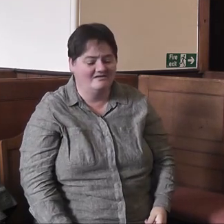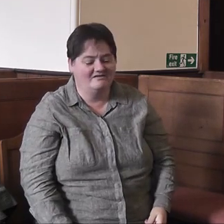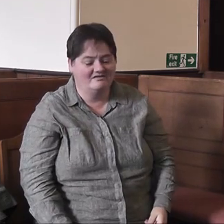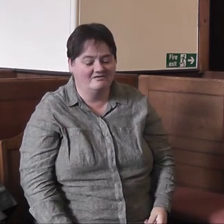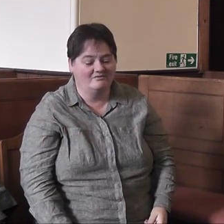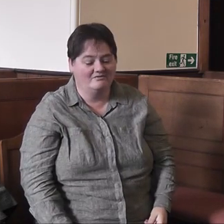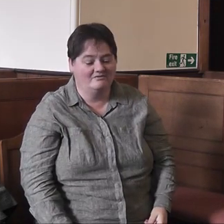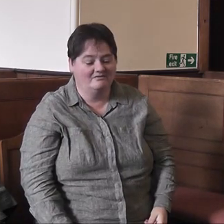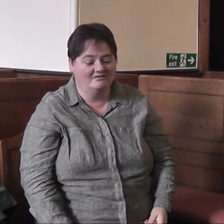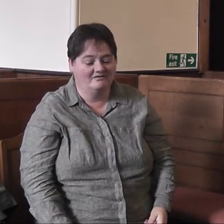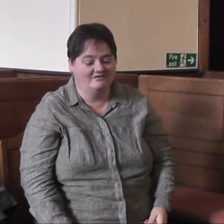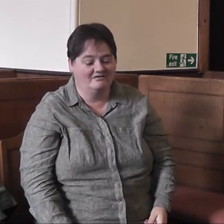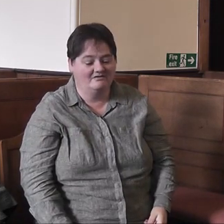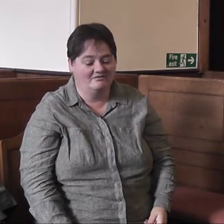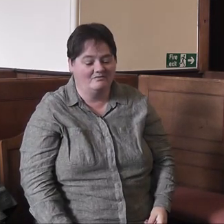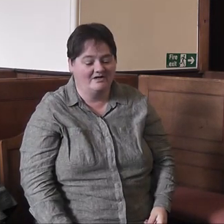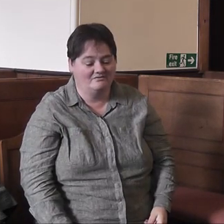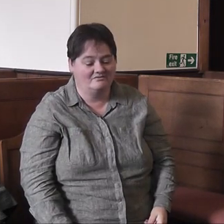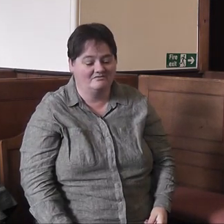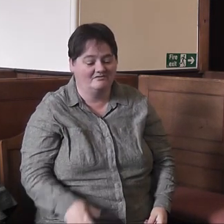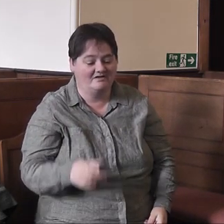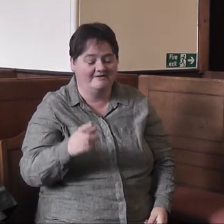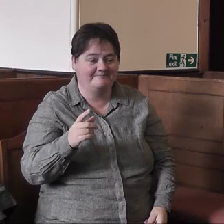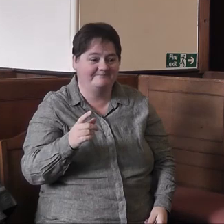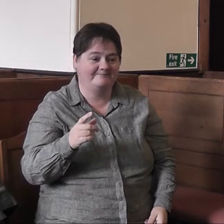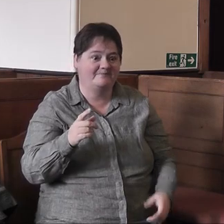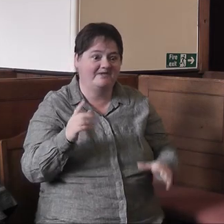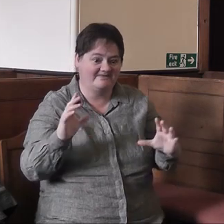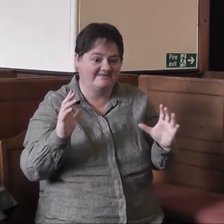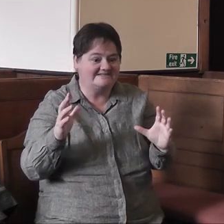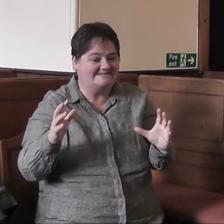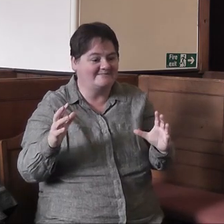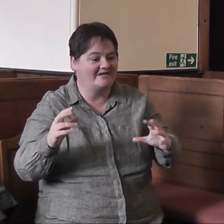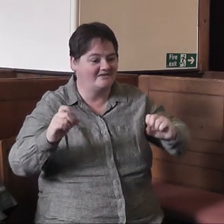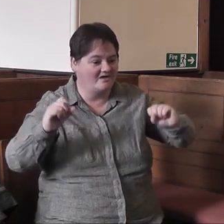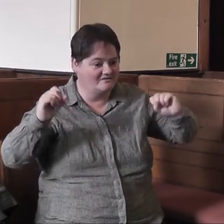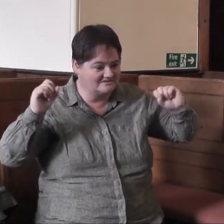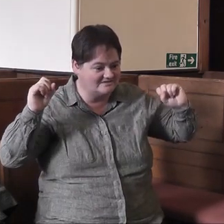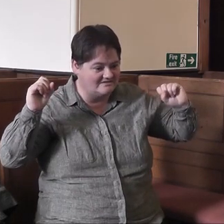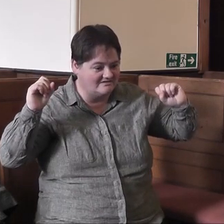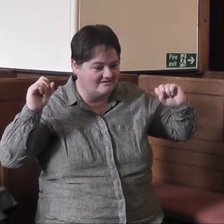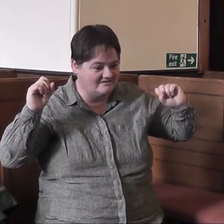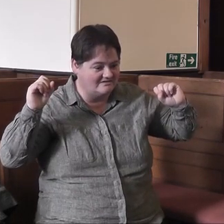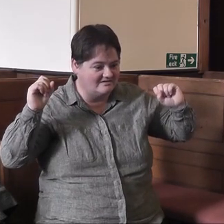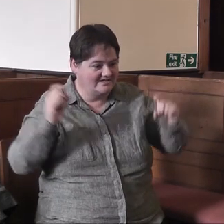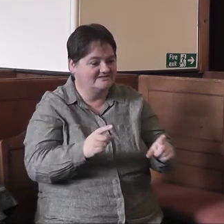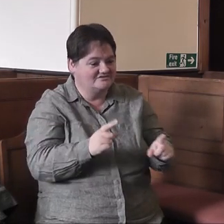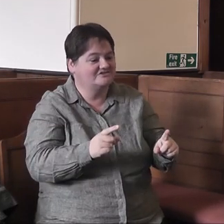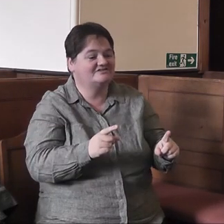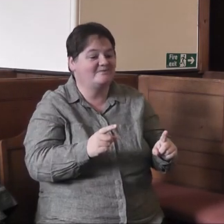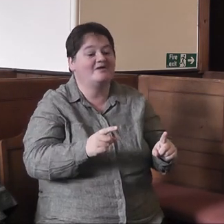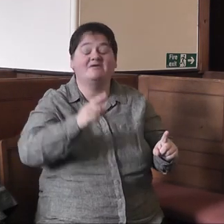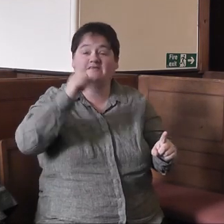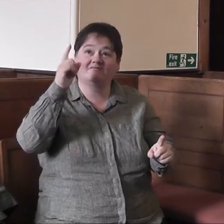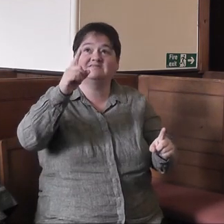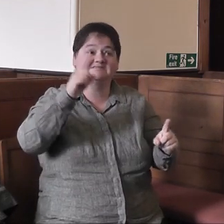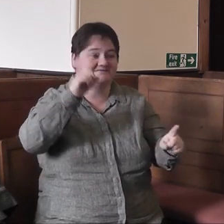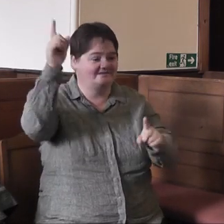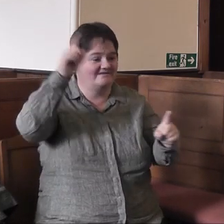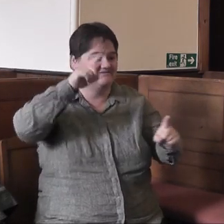that, wow. But this is the bit that goes, he's not just a baby, there is